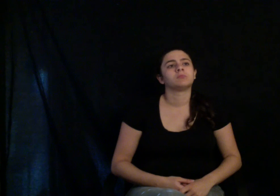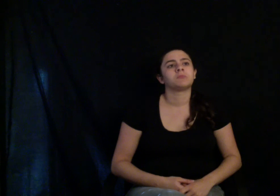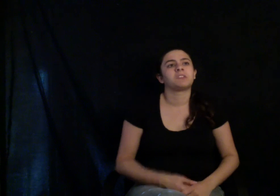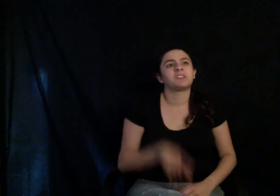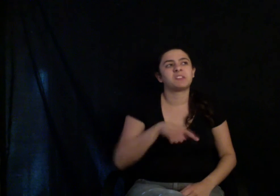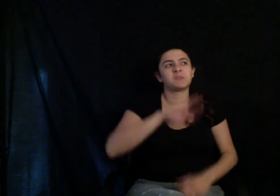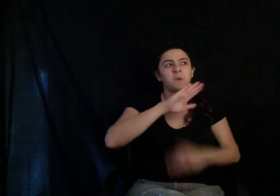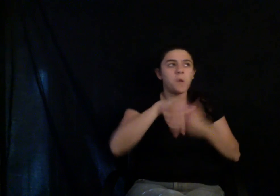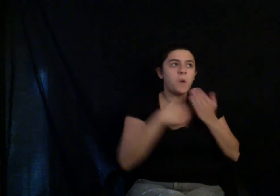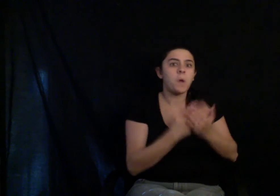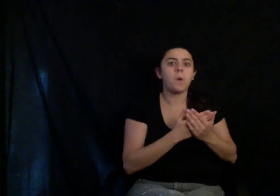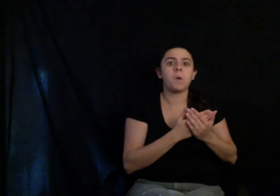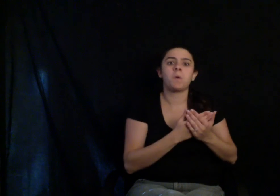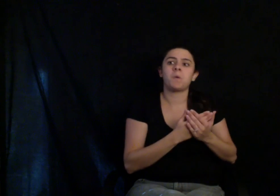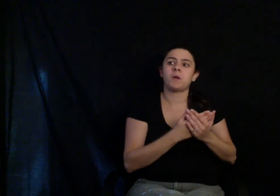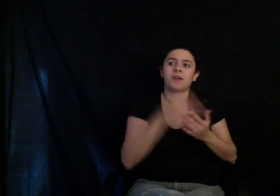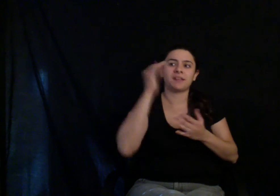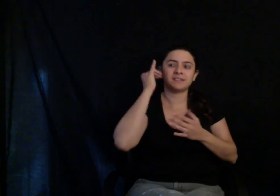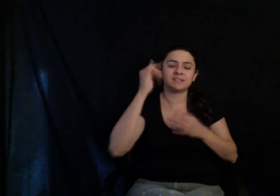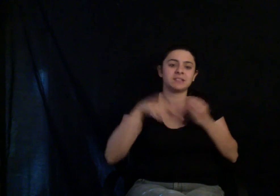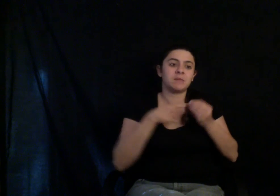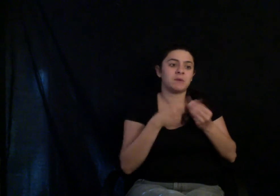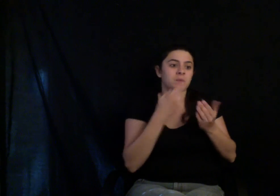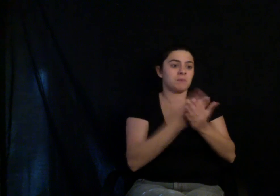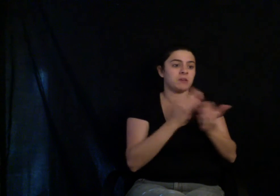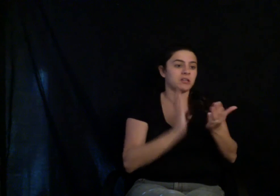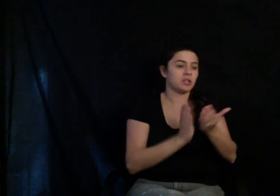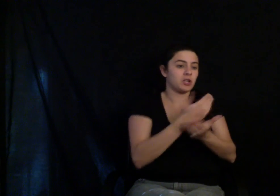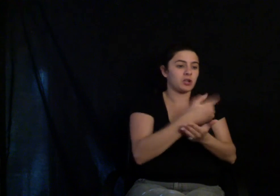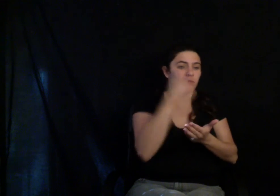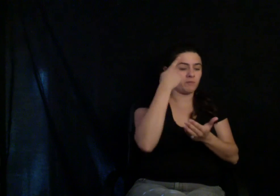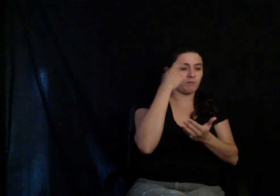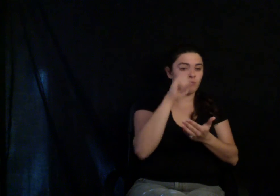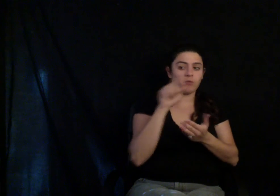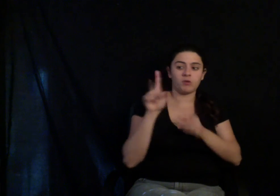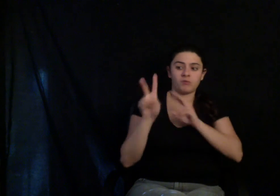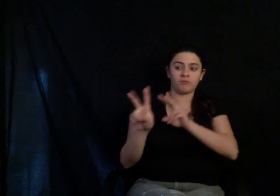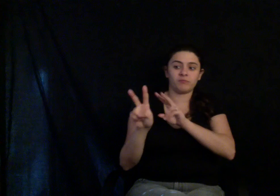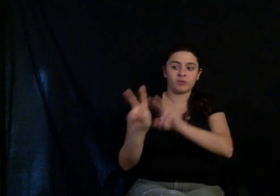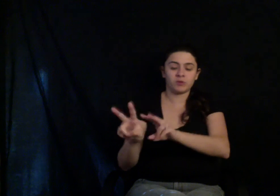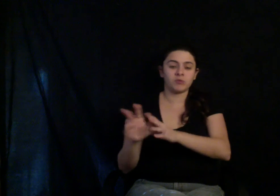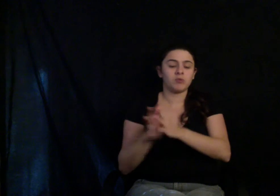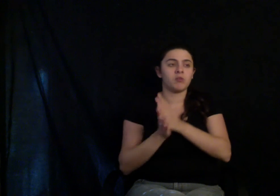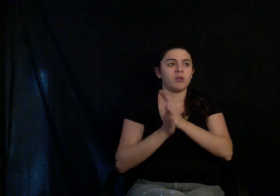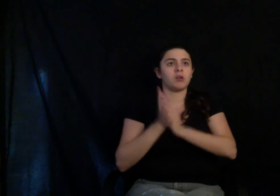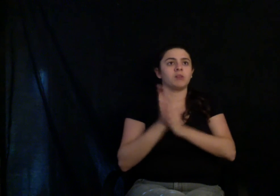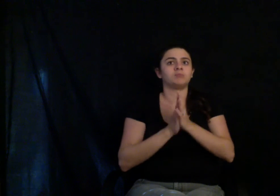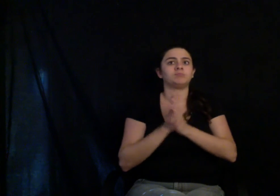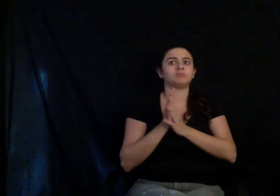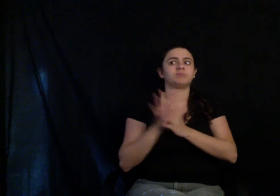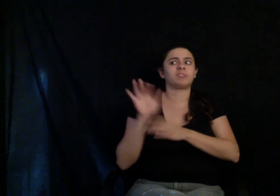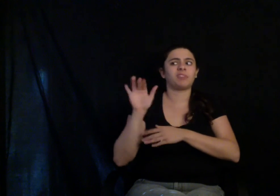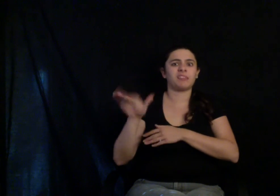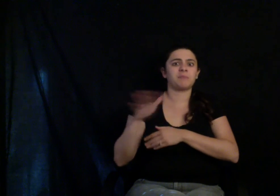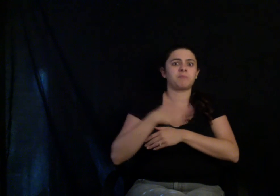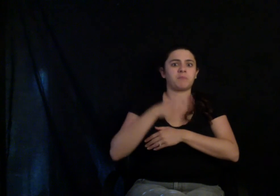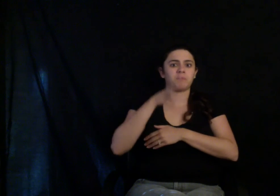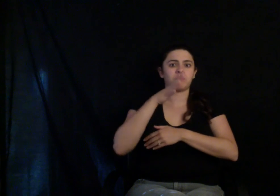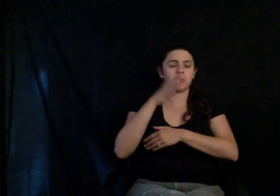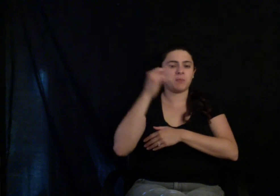for Jared's funeral was my mother's idea. She's like, if Jared was such a big part of these subreddits, maybe you should try doing some sort of